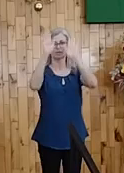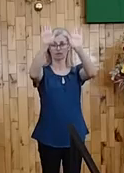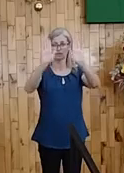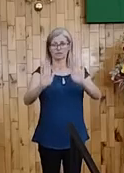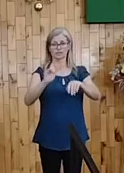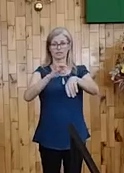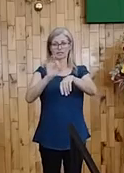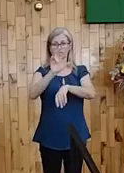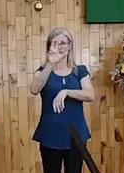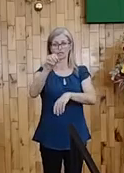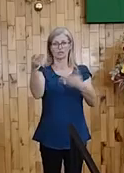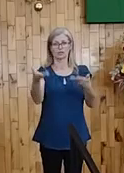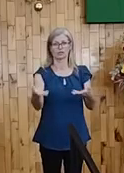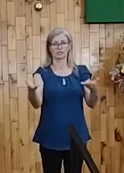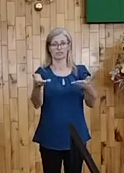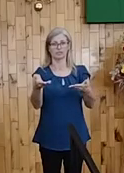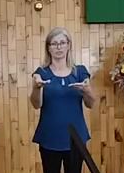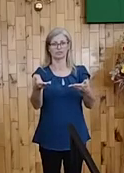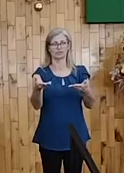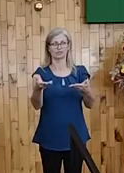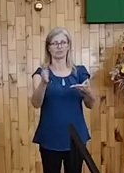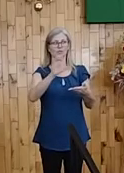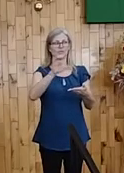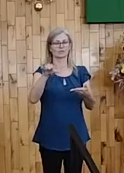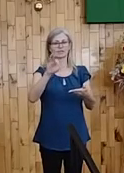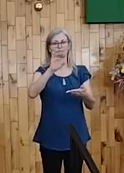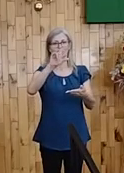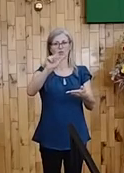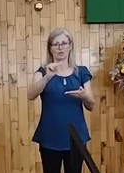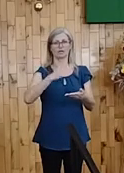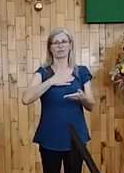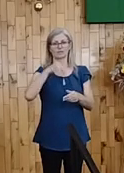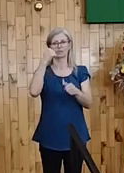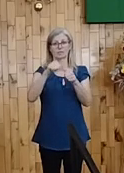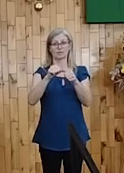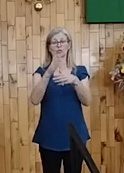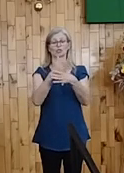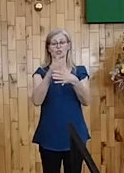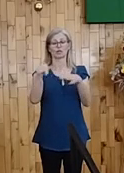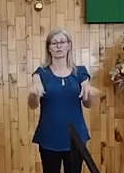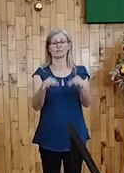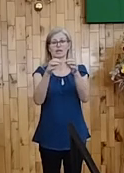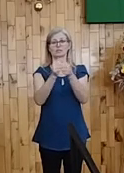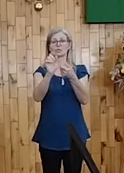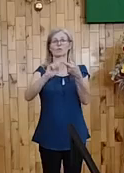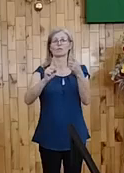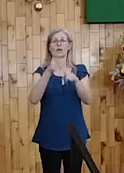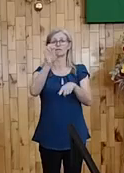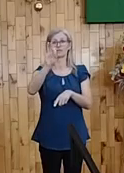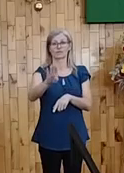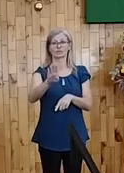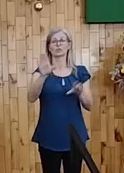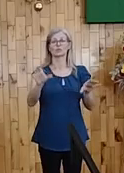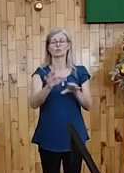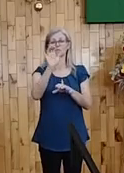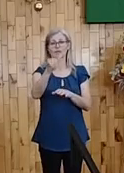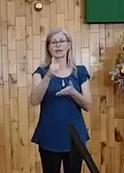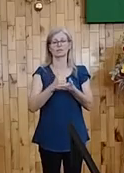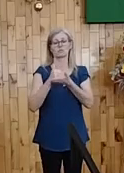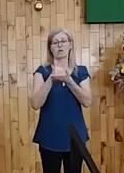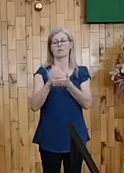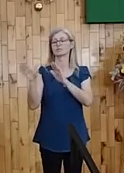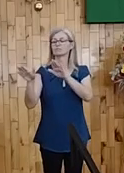at 9:30 here in Cooper City, Florida. Please remember to share this Mass with your friends on Facebook. By